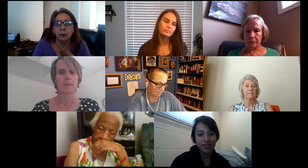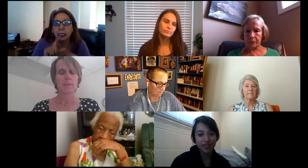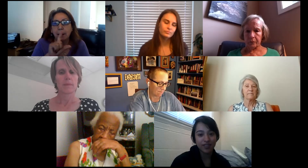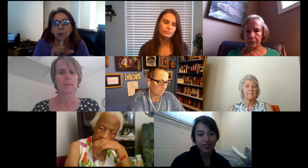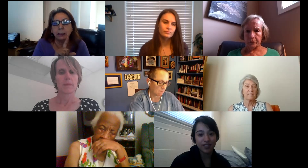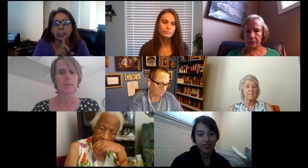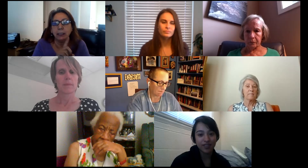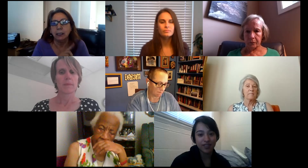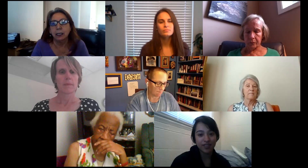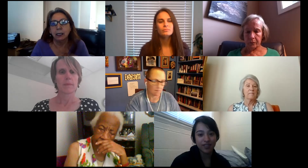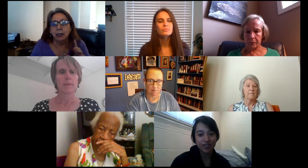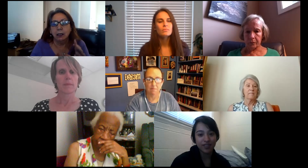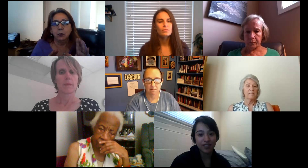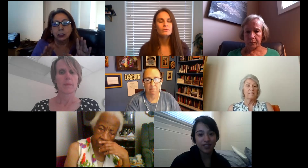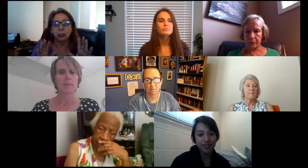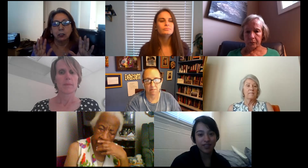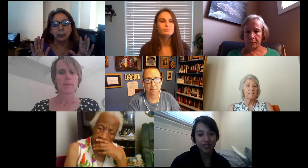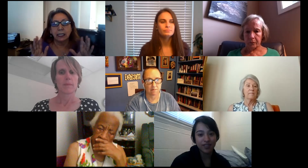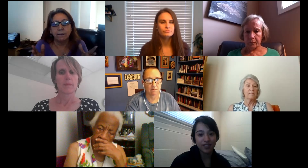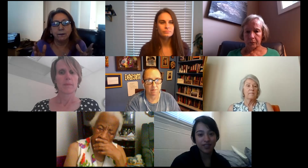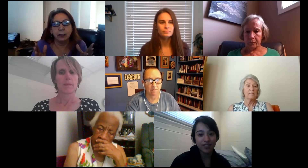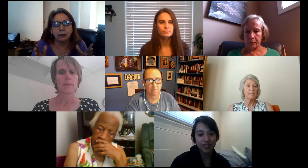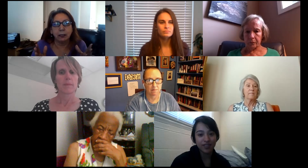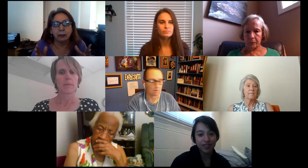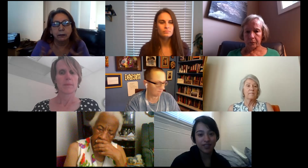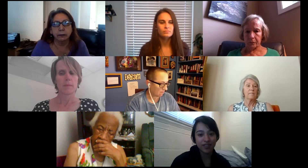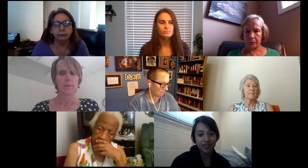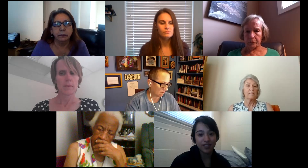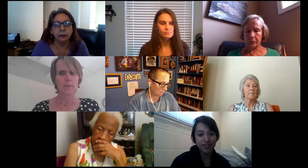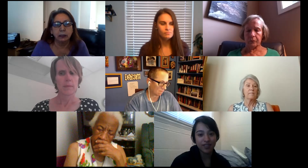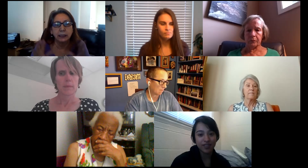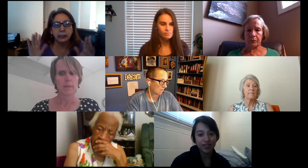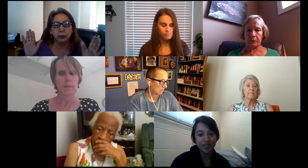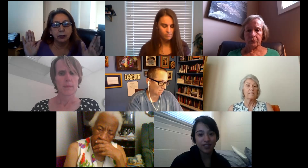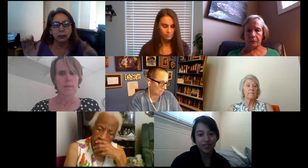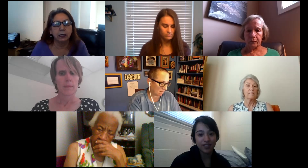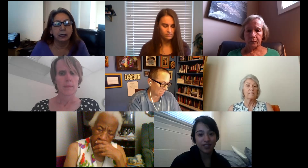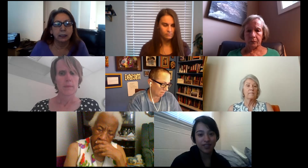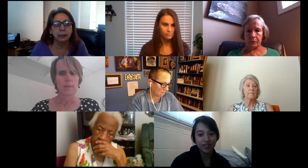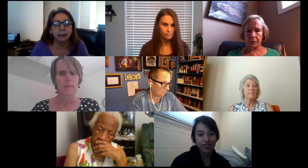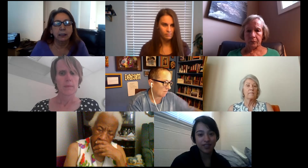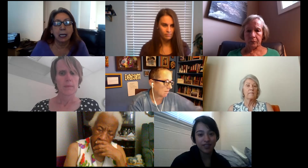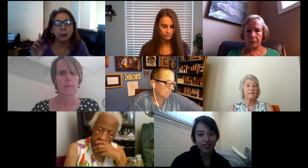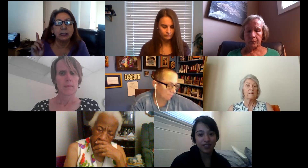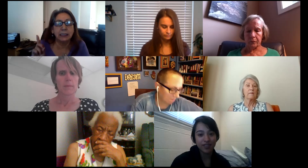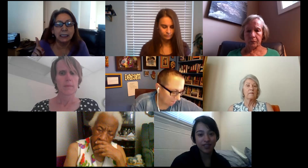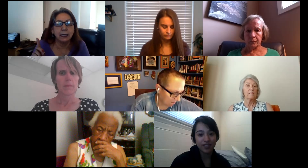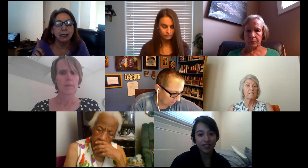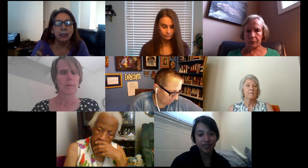a capital D, which all the deaf that are considered capital D